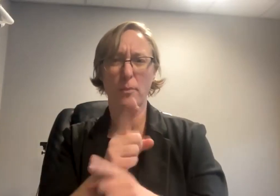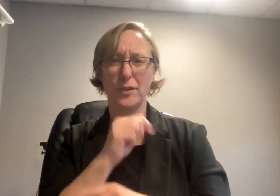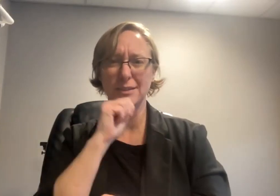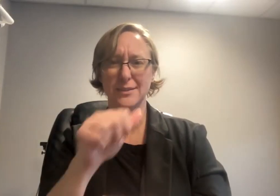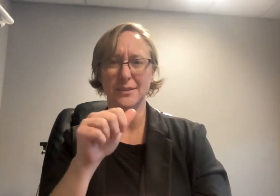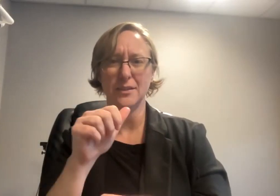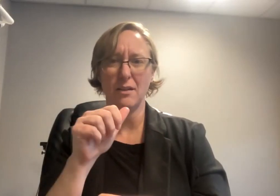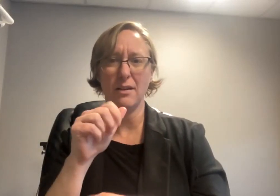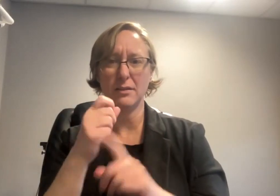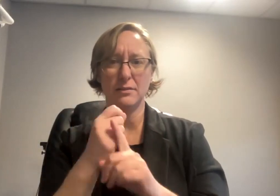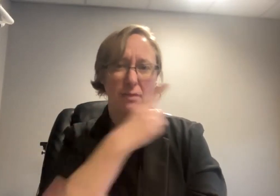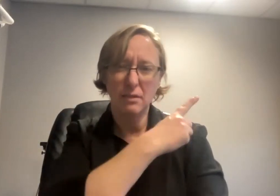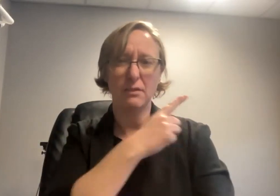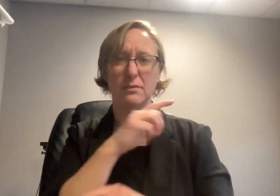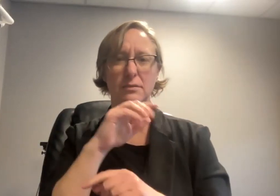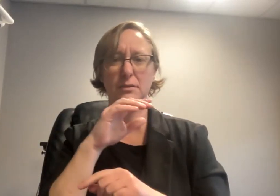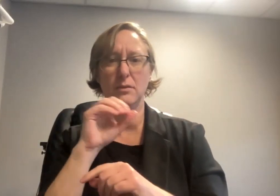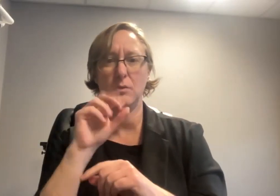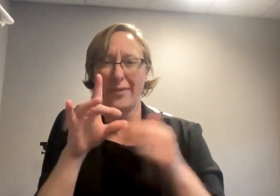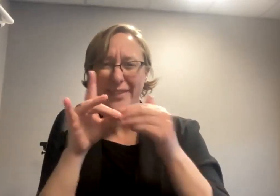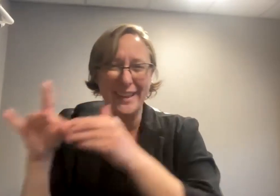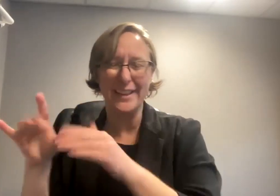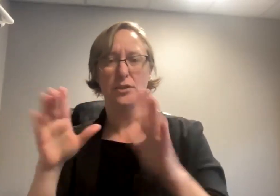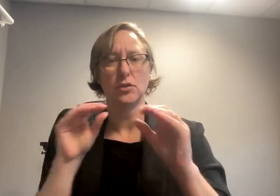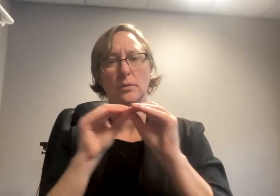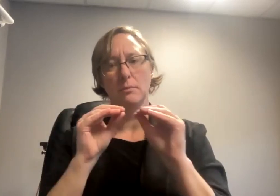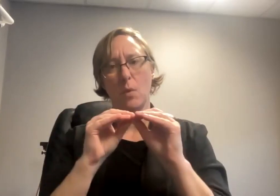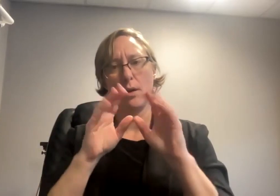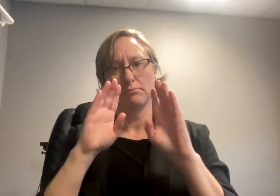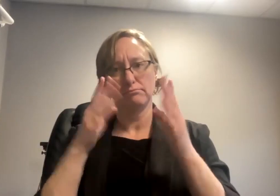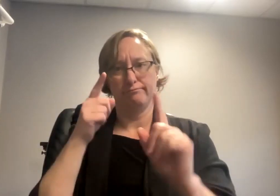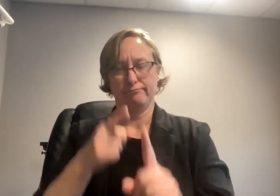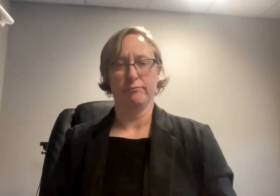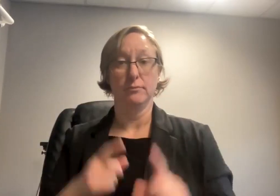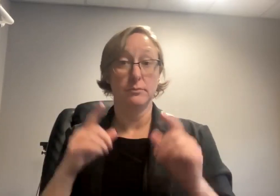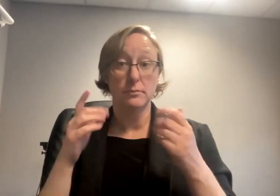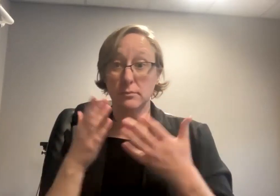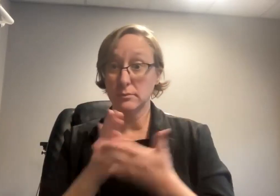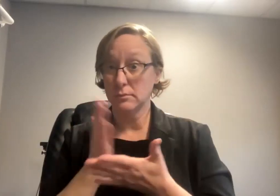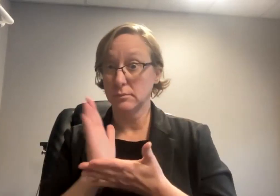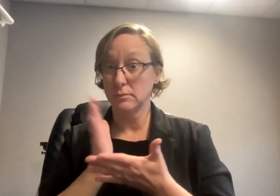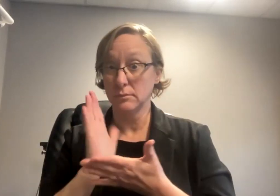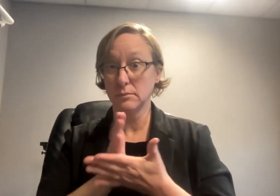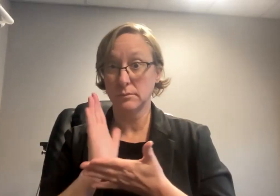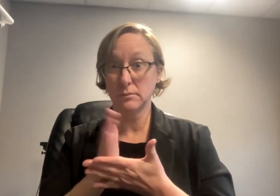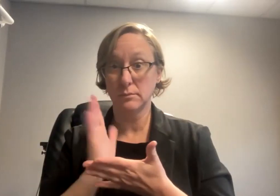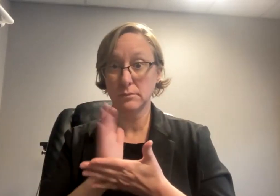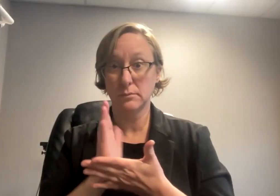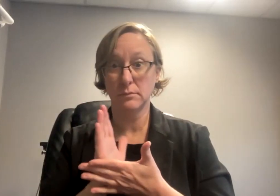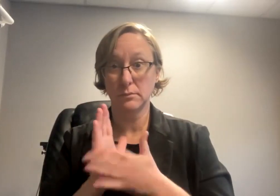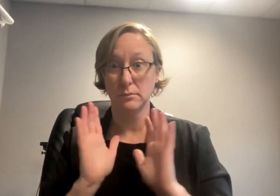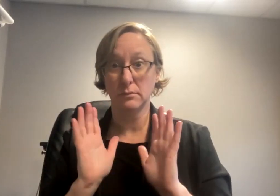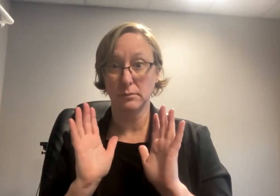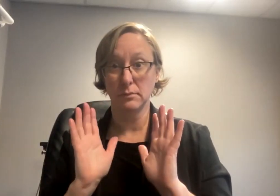a scale. And then, like you said, it'll be easier to review that way. There won't be anything off topic or nothing